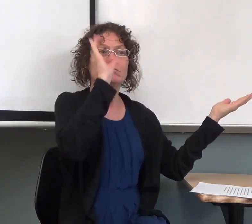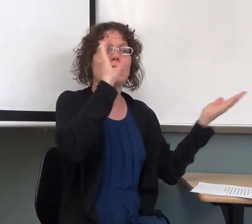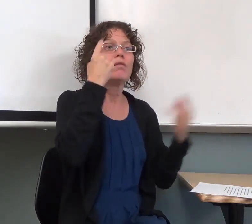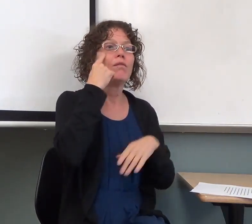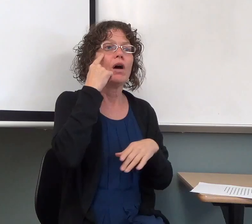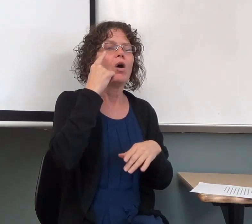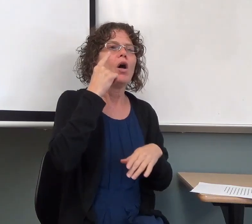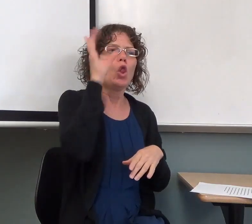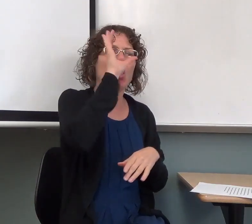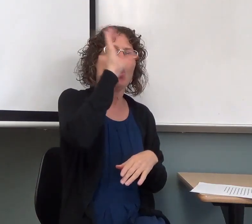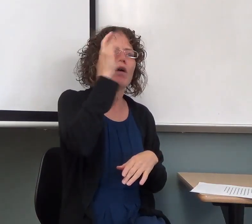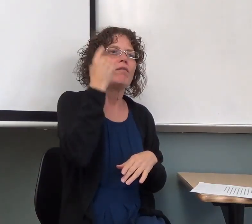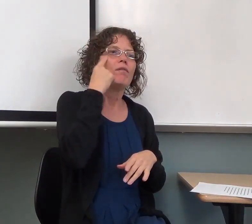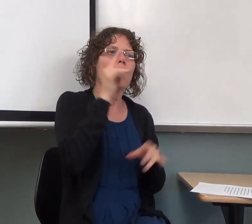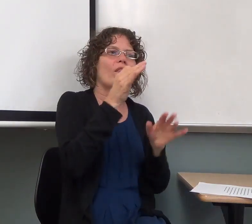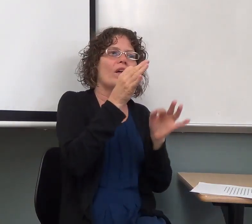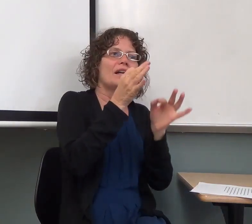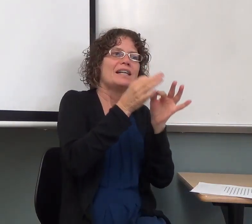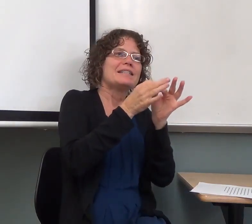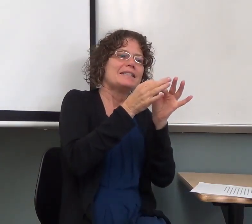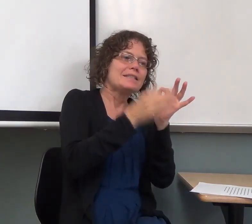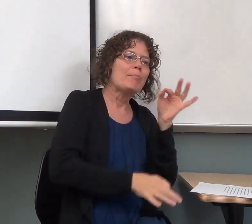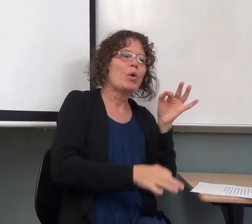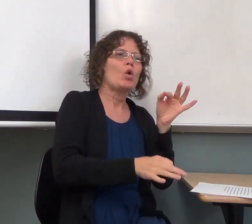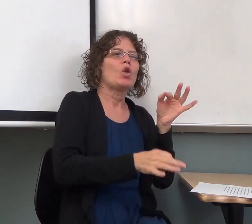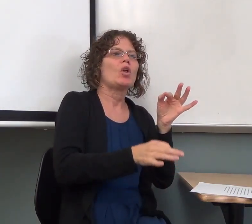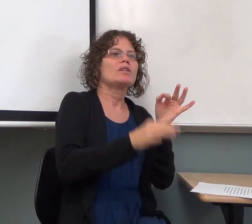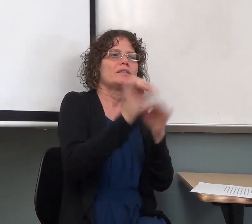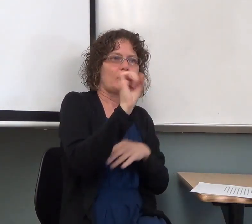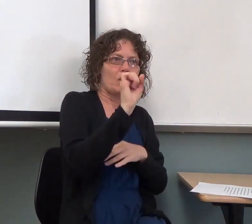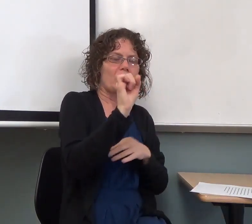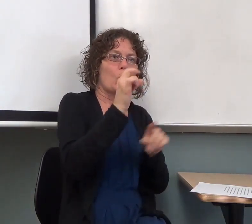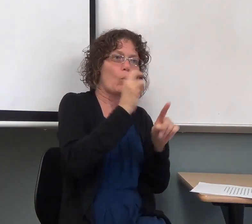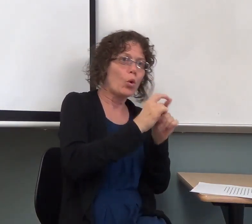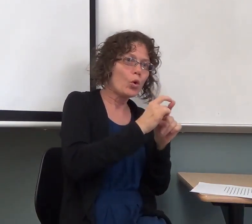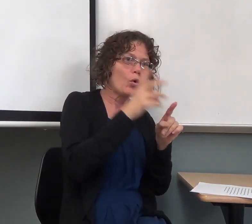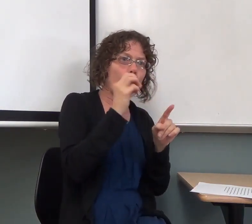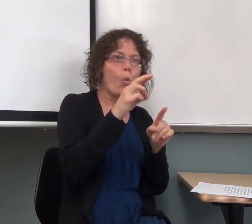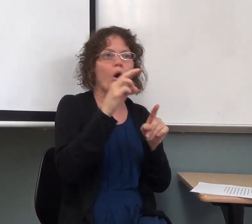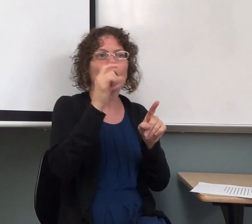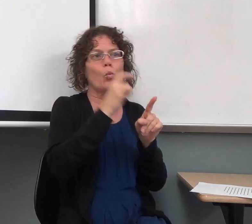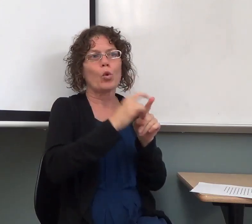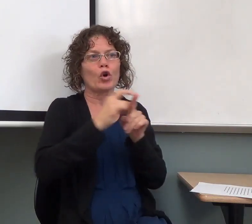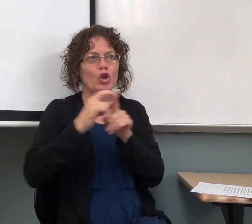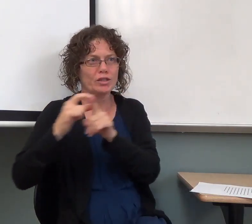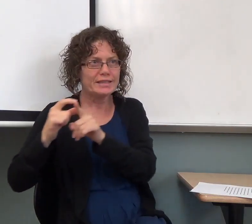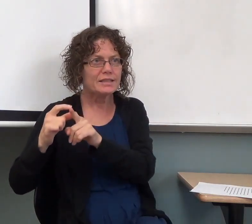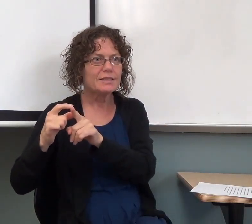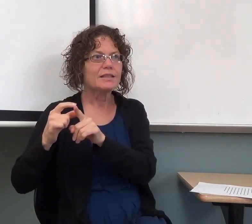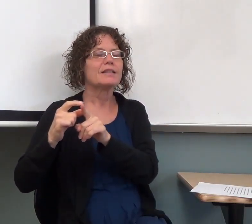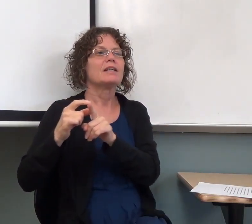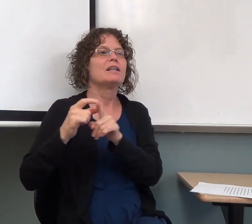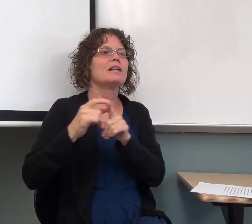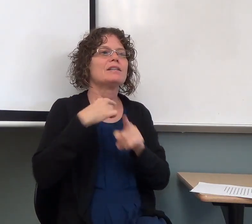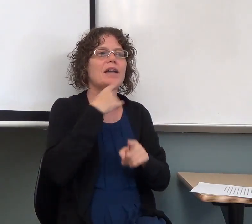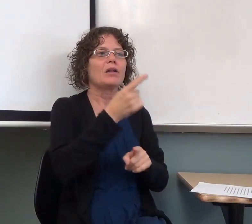subject. What is the word or words that are telling you who or